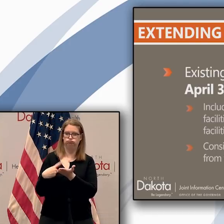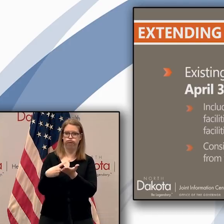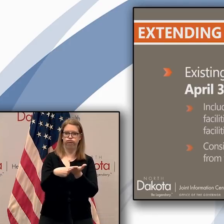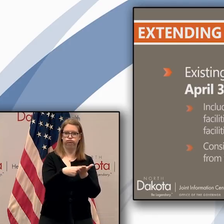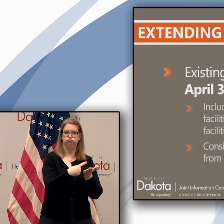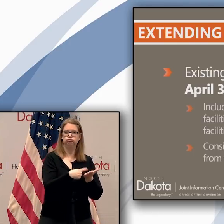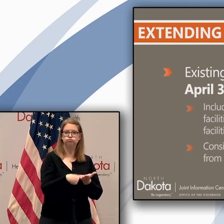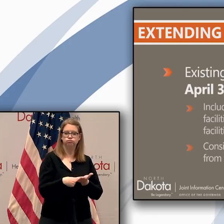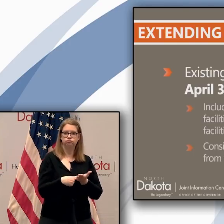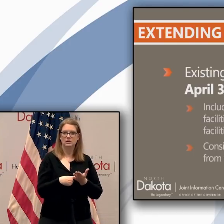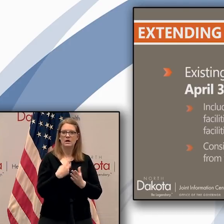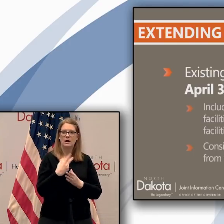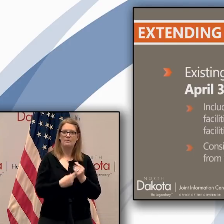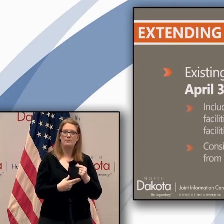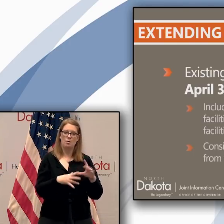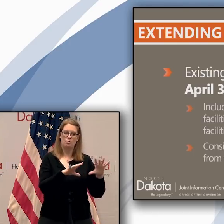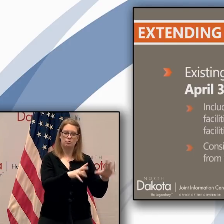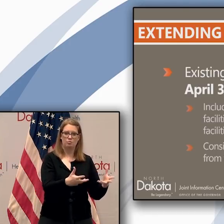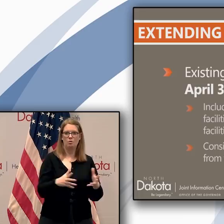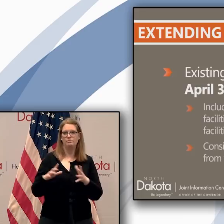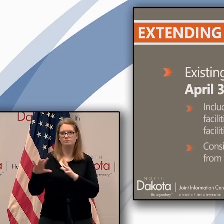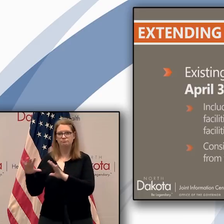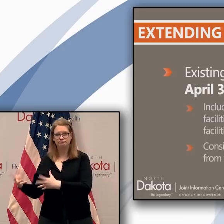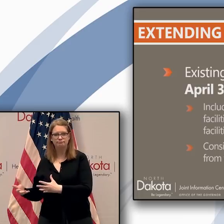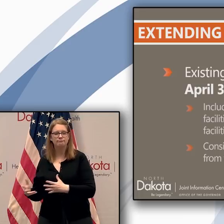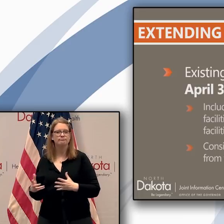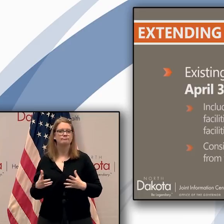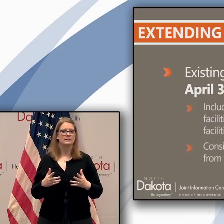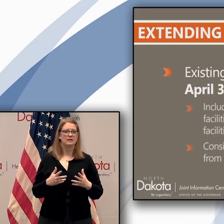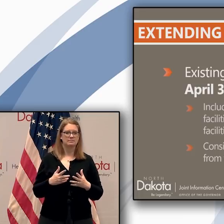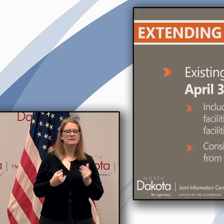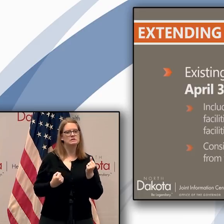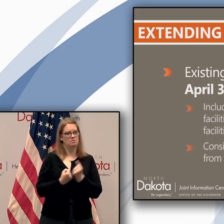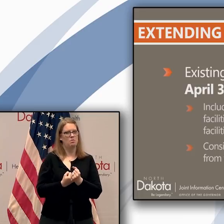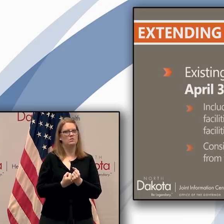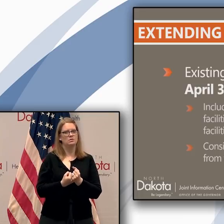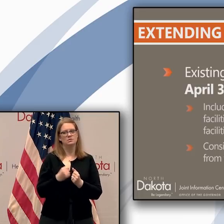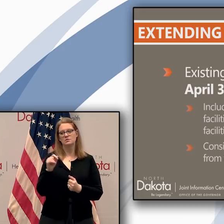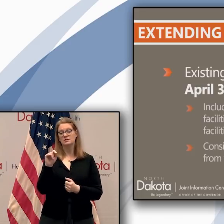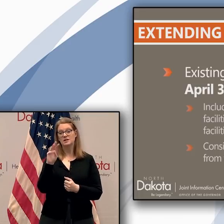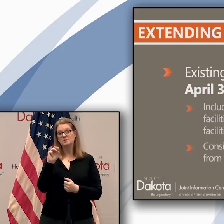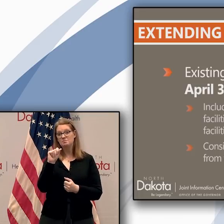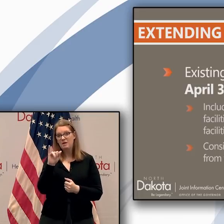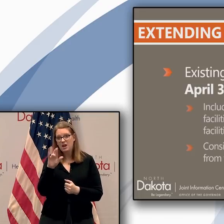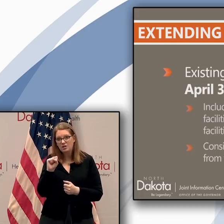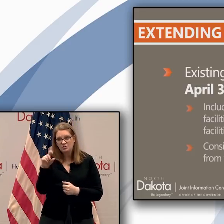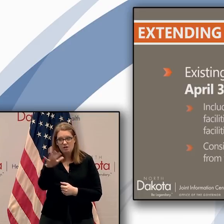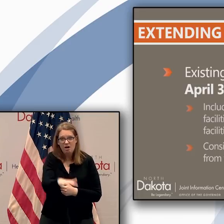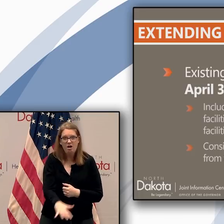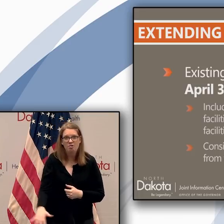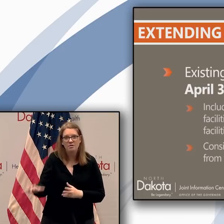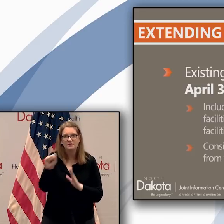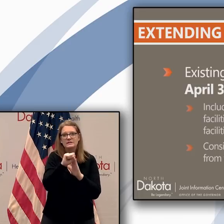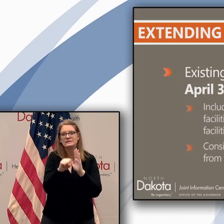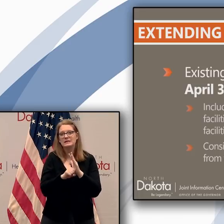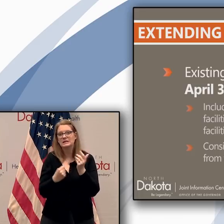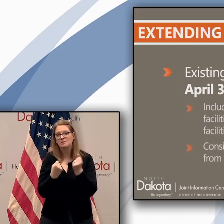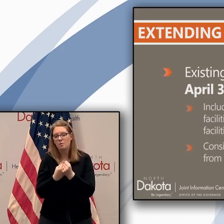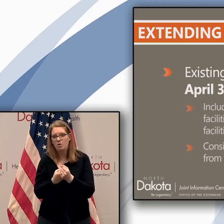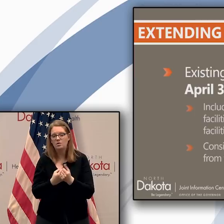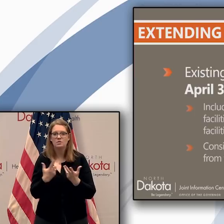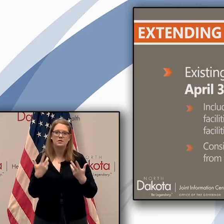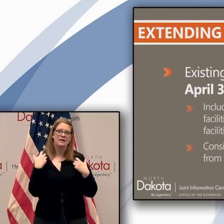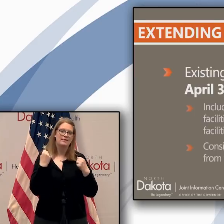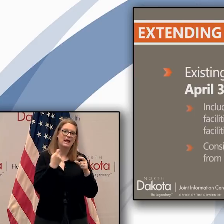legislative leaders of both houses and both parties today, and they support this direction. We've got mayors across the state that support this. Our healthcare